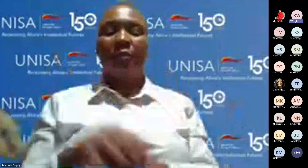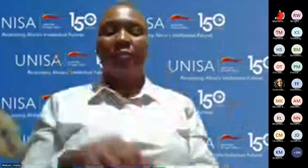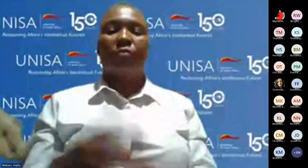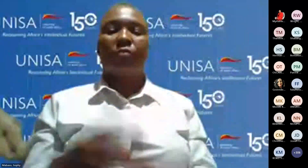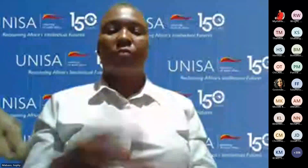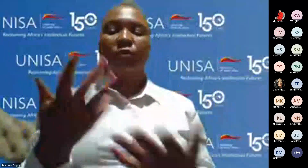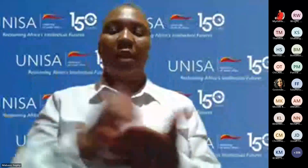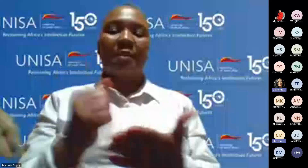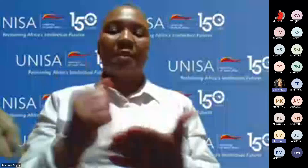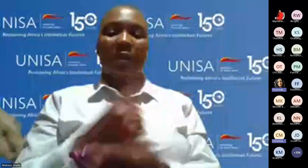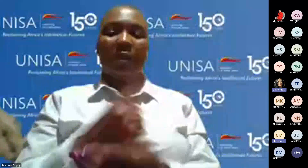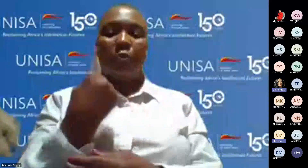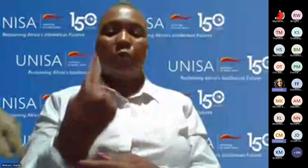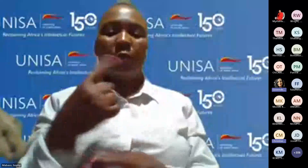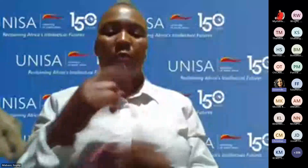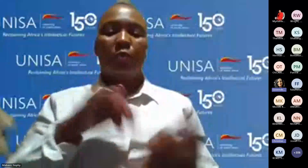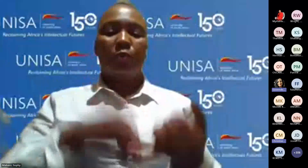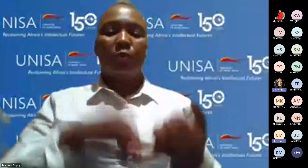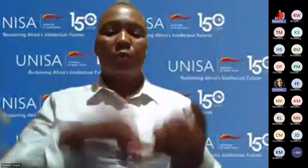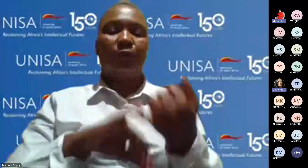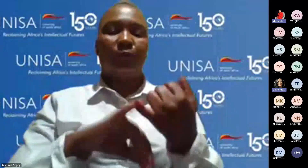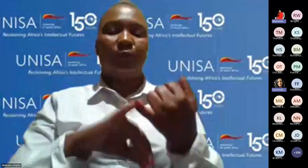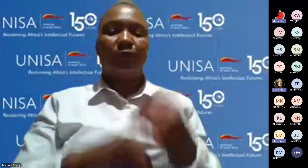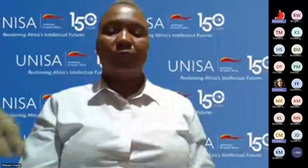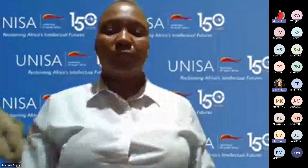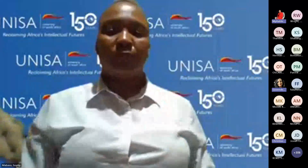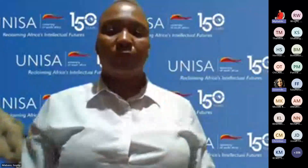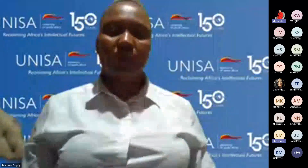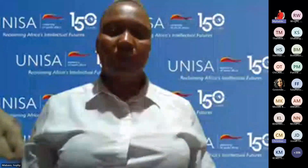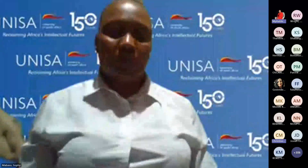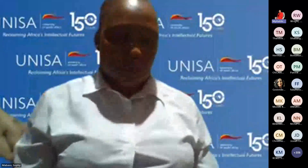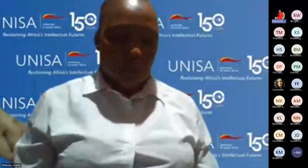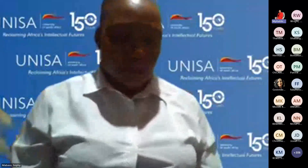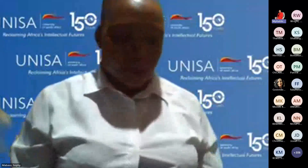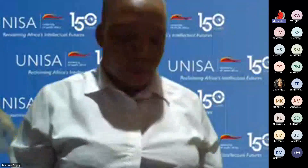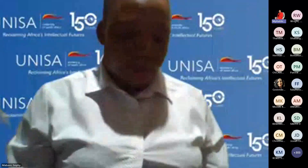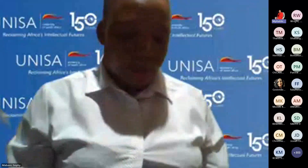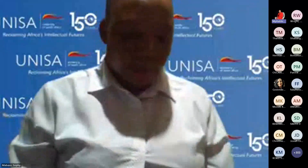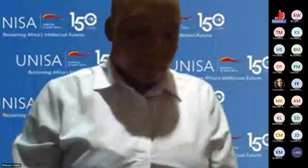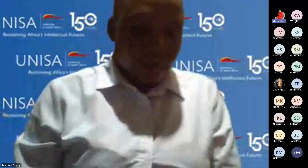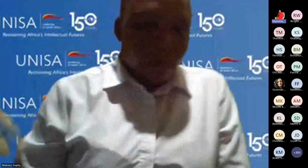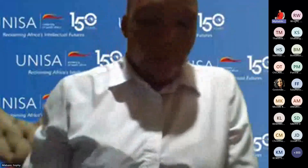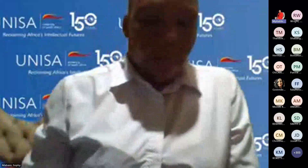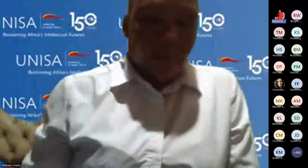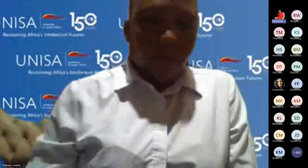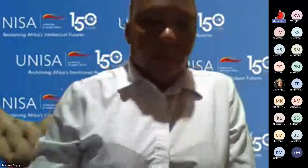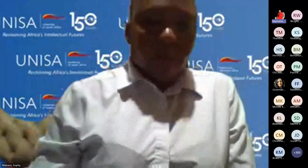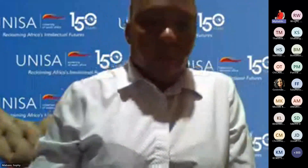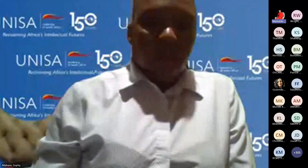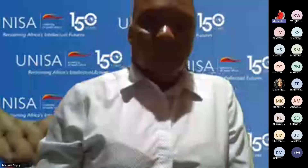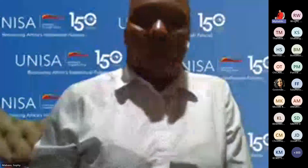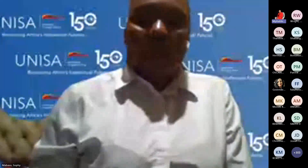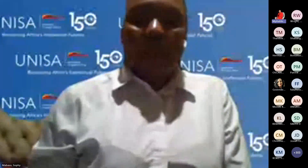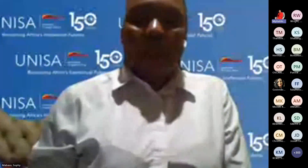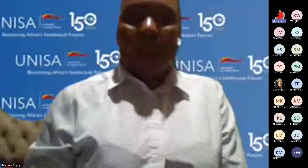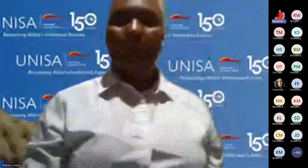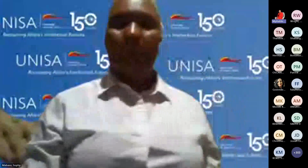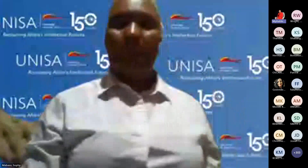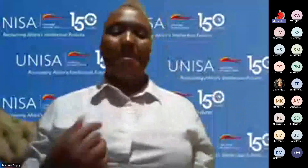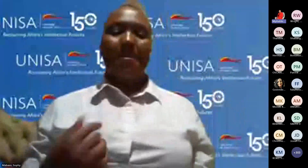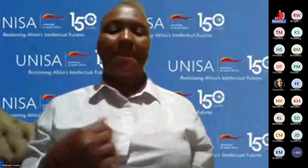module. Okay. Thank you so much, Richard. Can I just quickly add to that? I'm